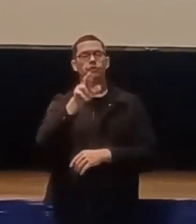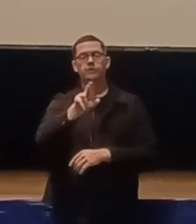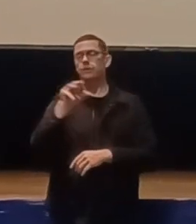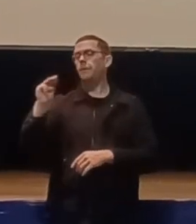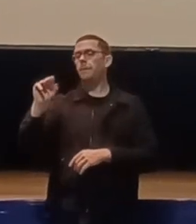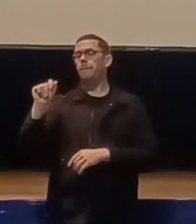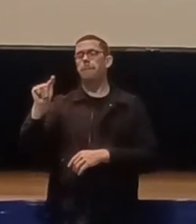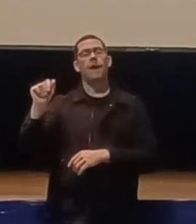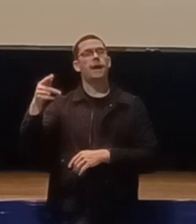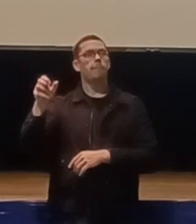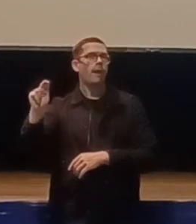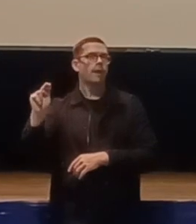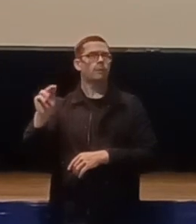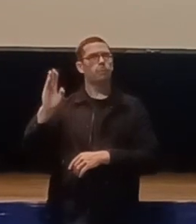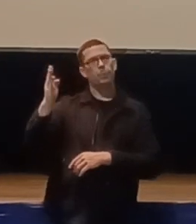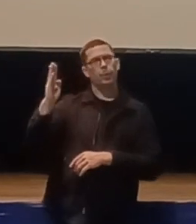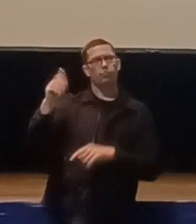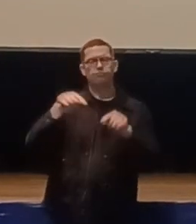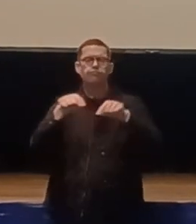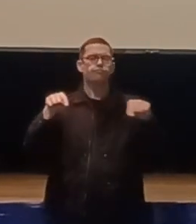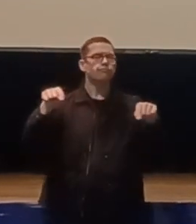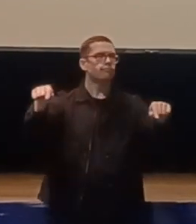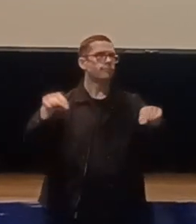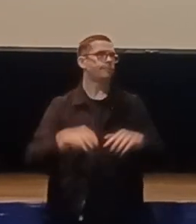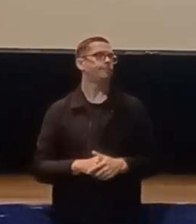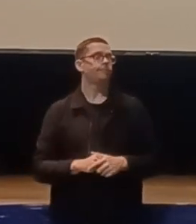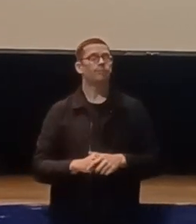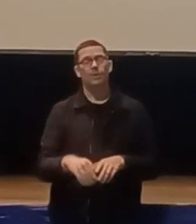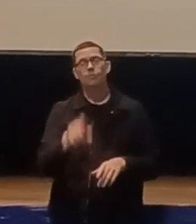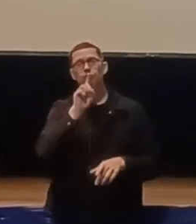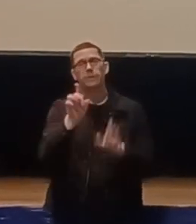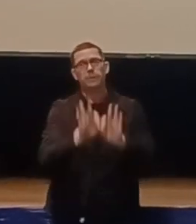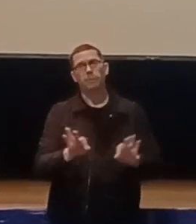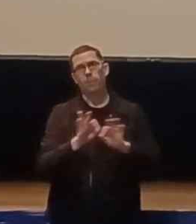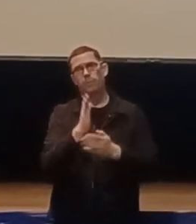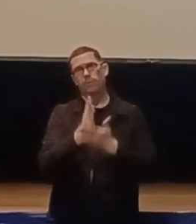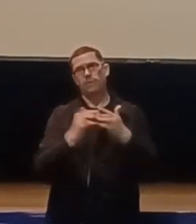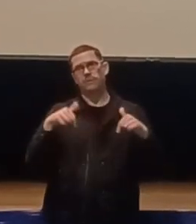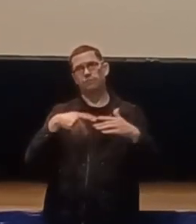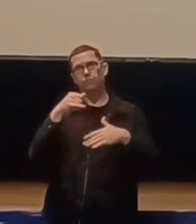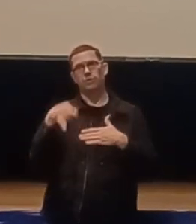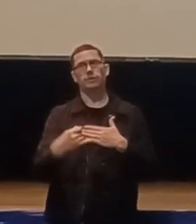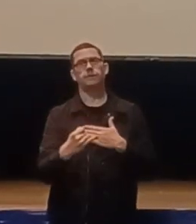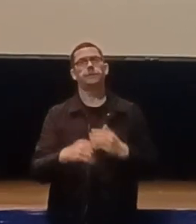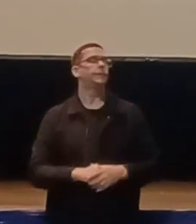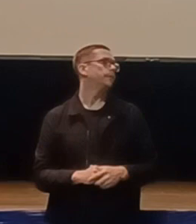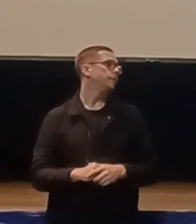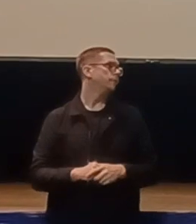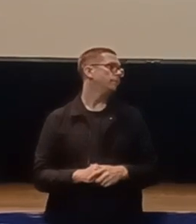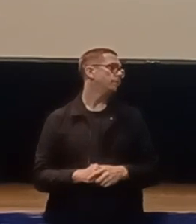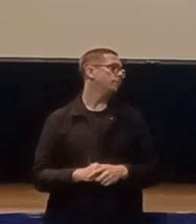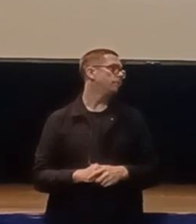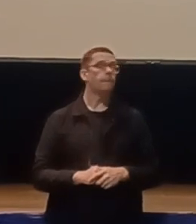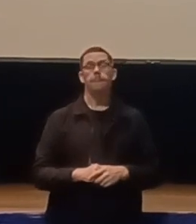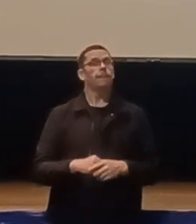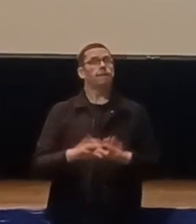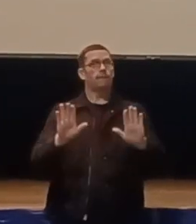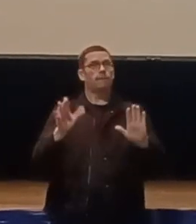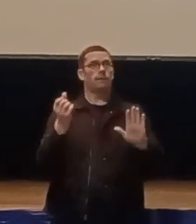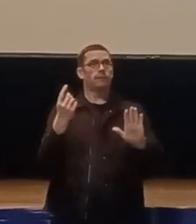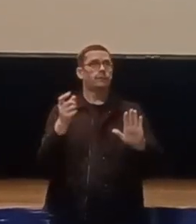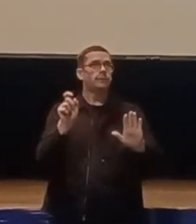in blue on this map. So it's a really important part of this project. And not only do we need it in place in